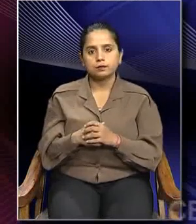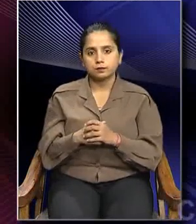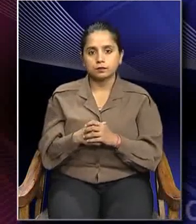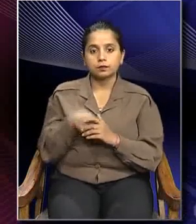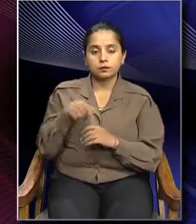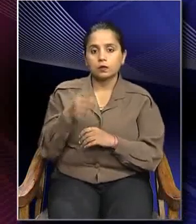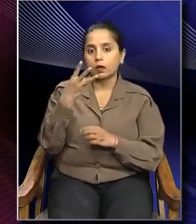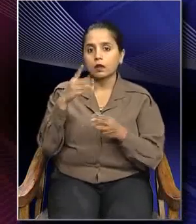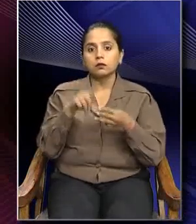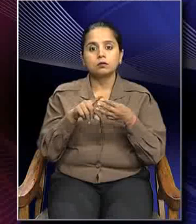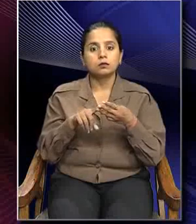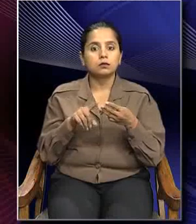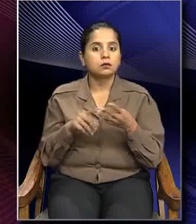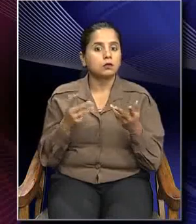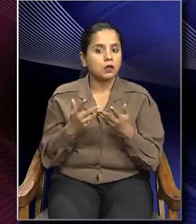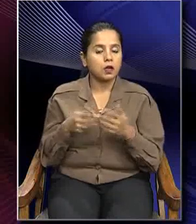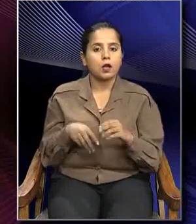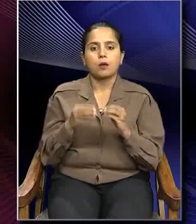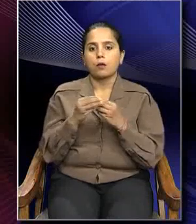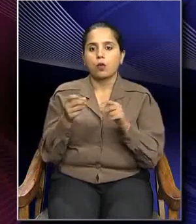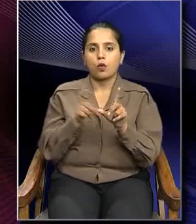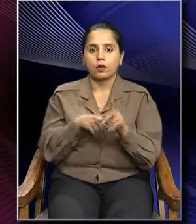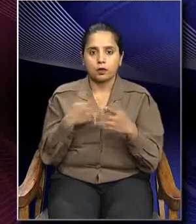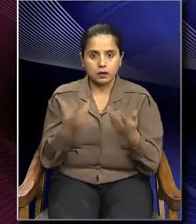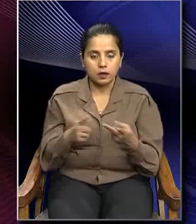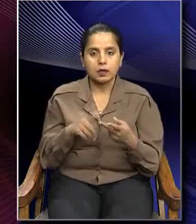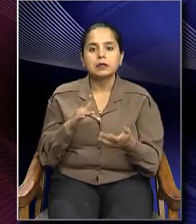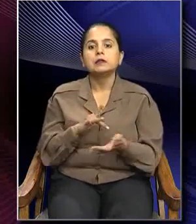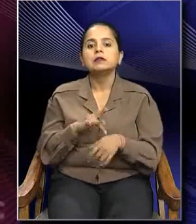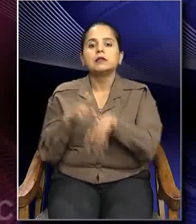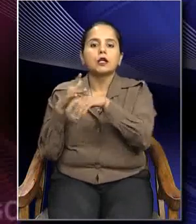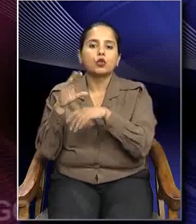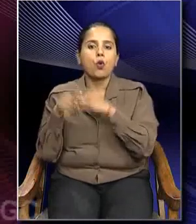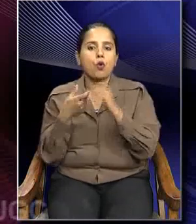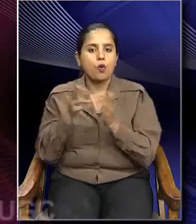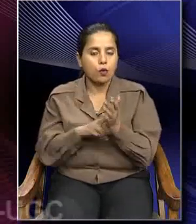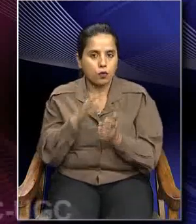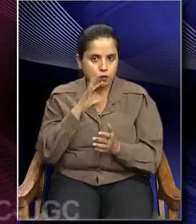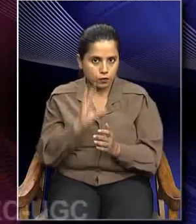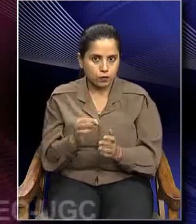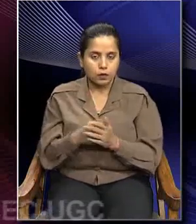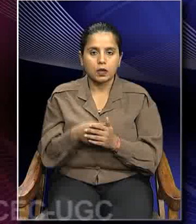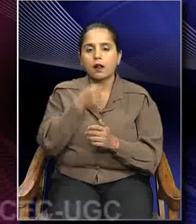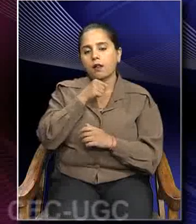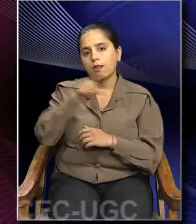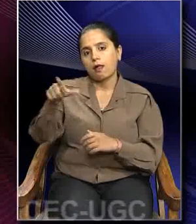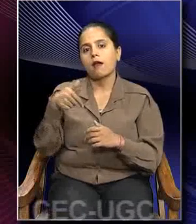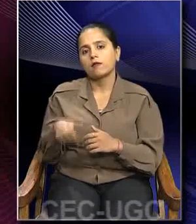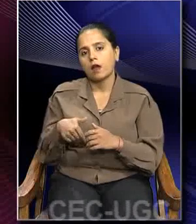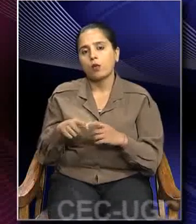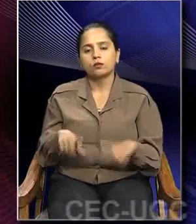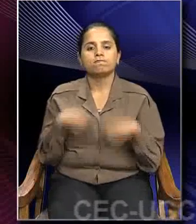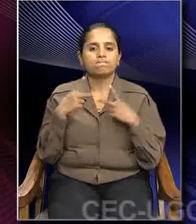These are body, sense organs, and eternal things.